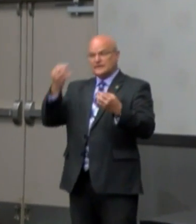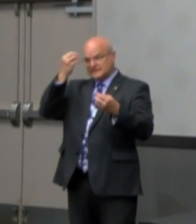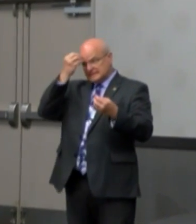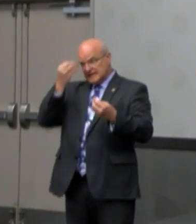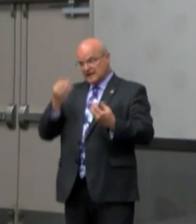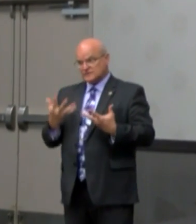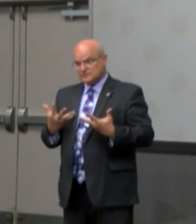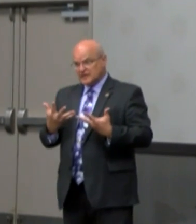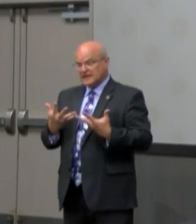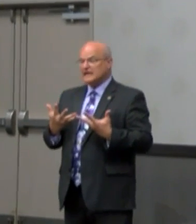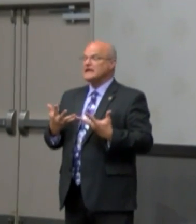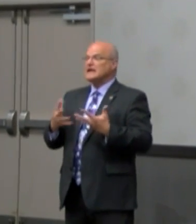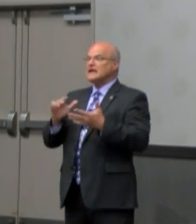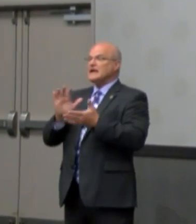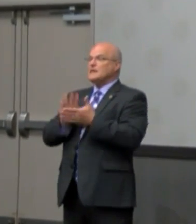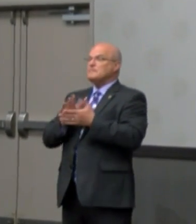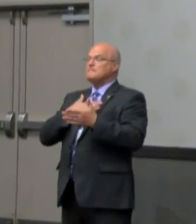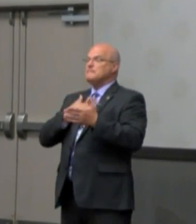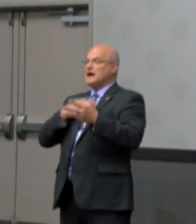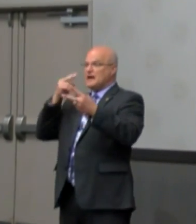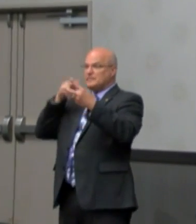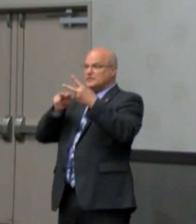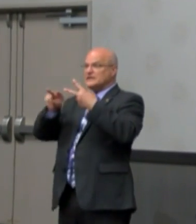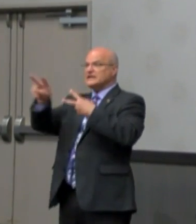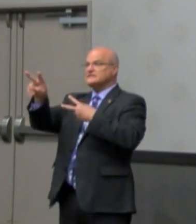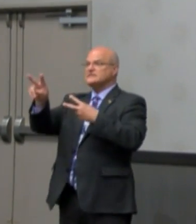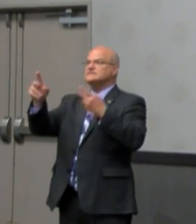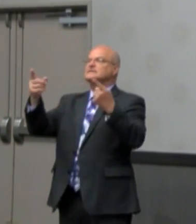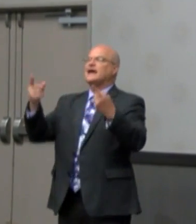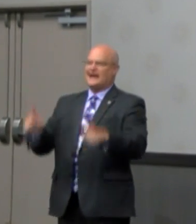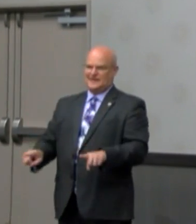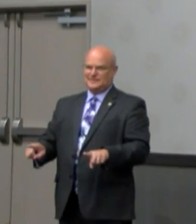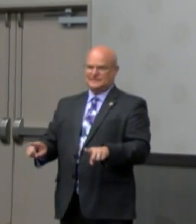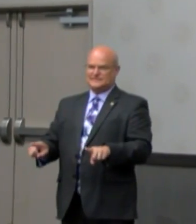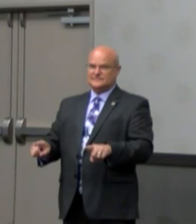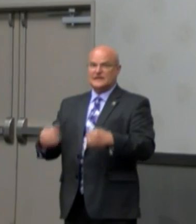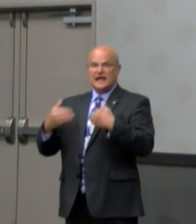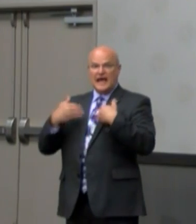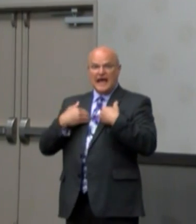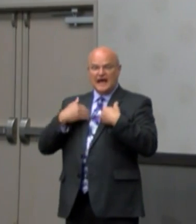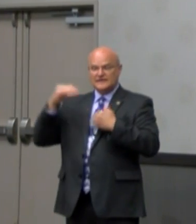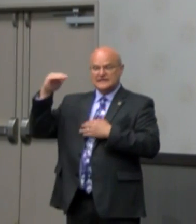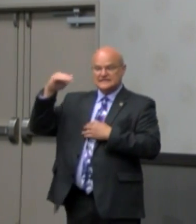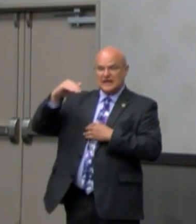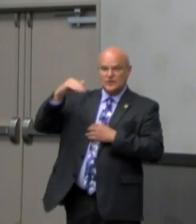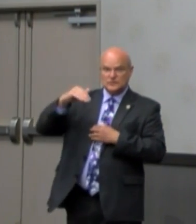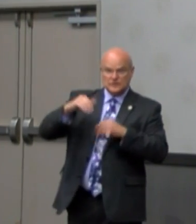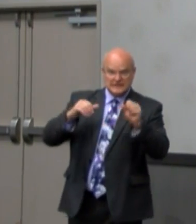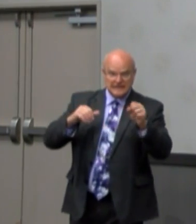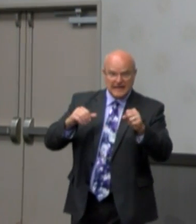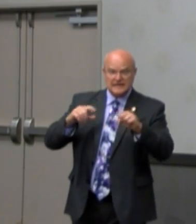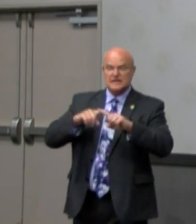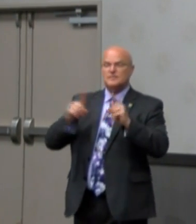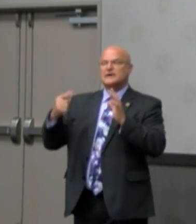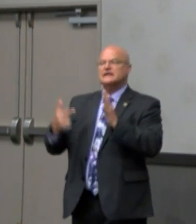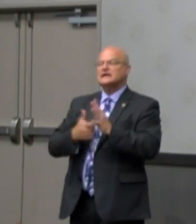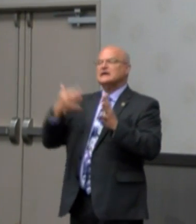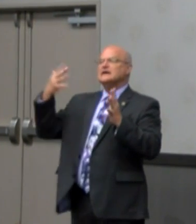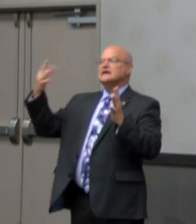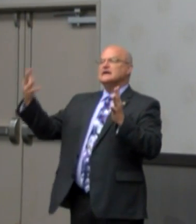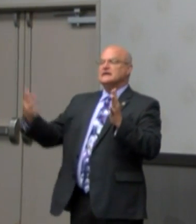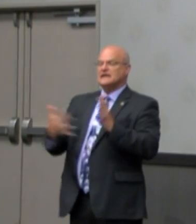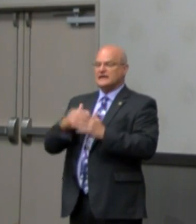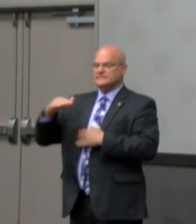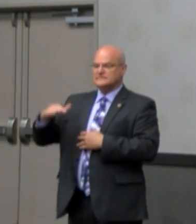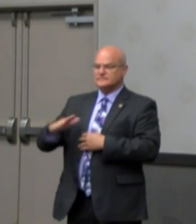tells me is that my prediction is coming true, that while we have a downward trend, we're going to have occasions that it goes